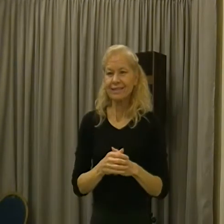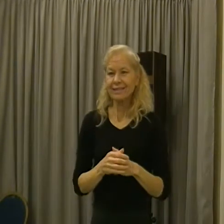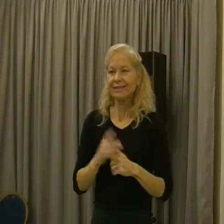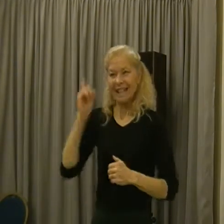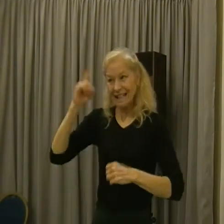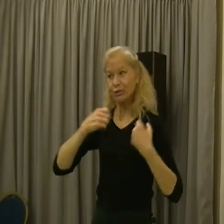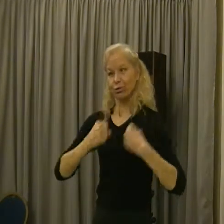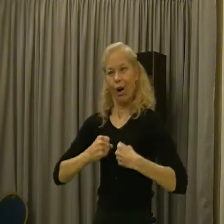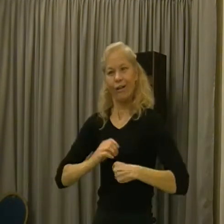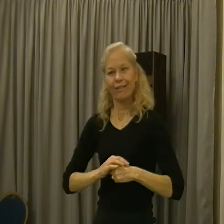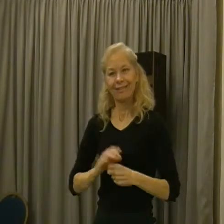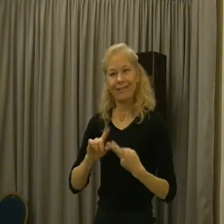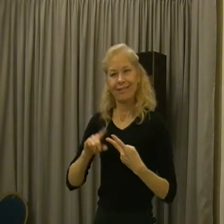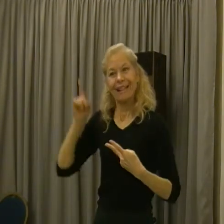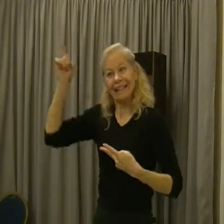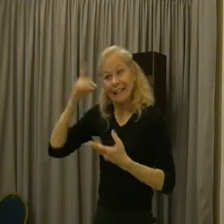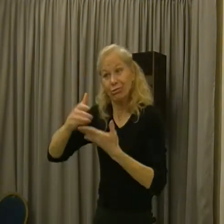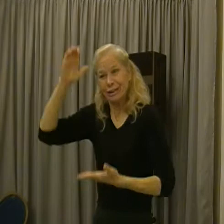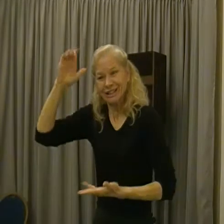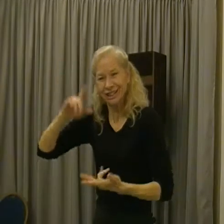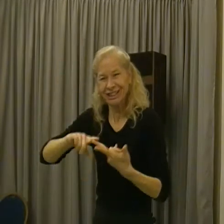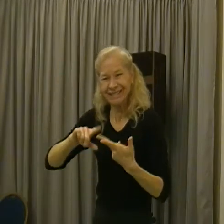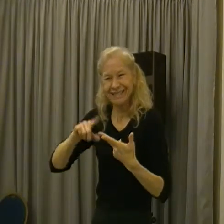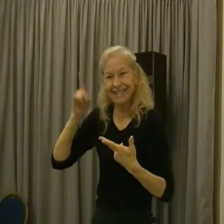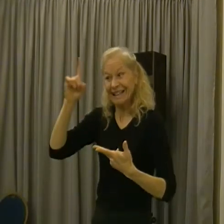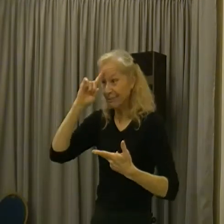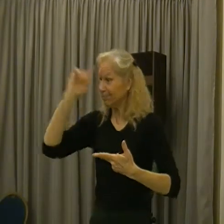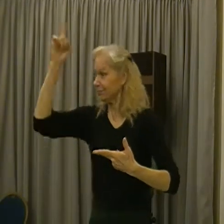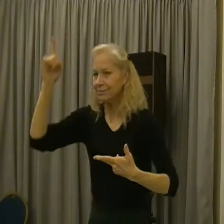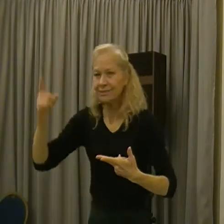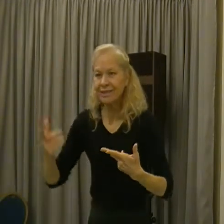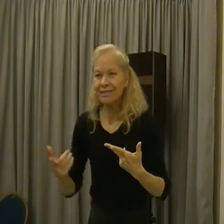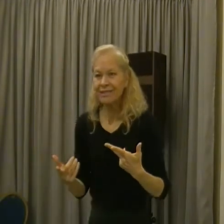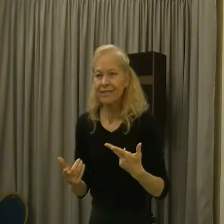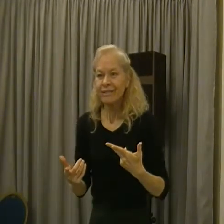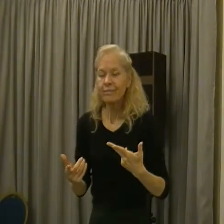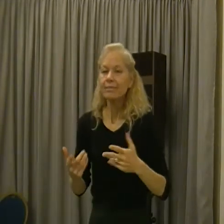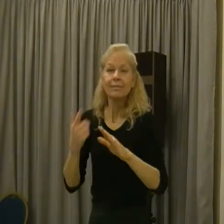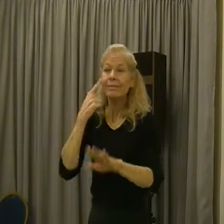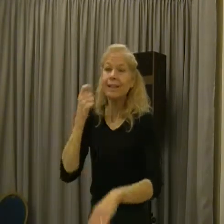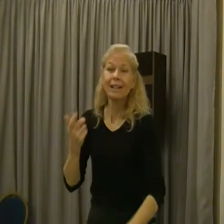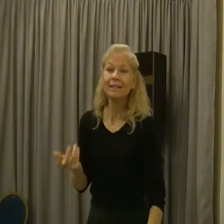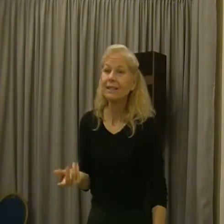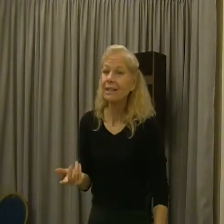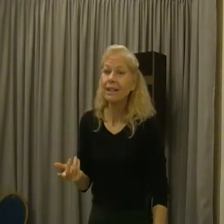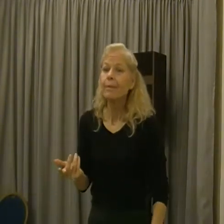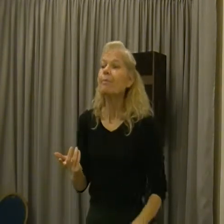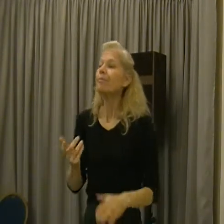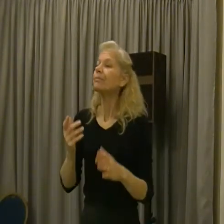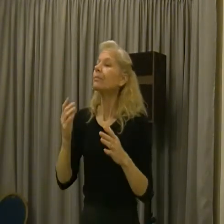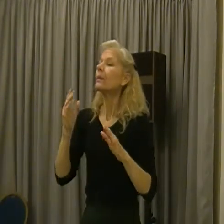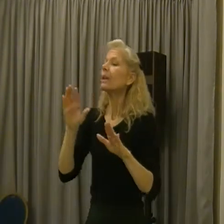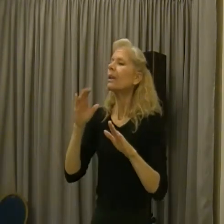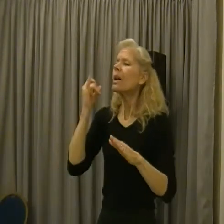1 Corinthians 1:25, because the foolishness of God is wiser than men. And what? The weakness of God is stronger than